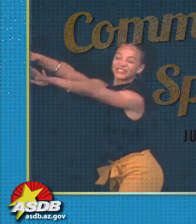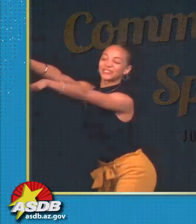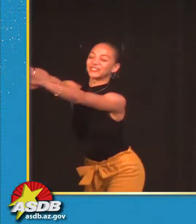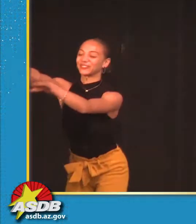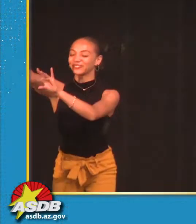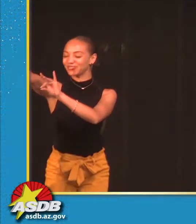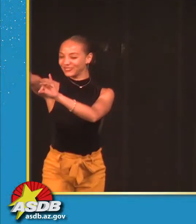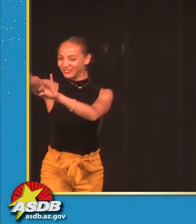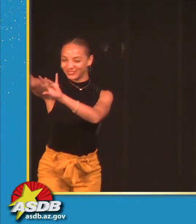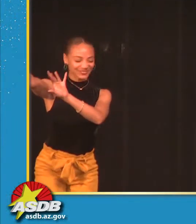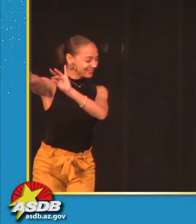Congratulations.